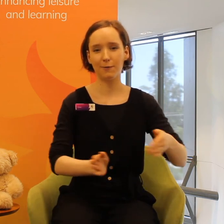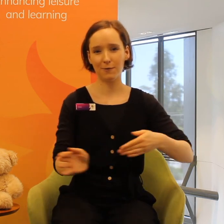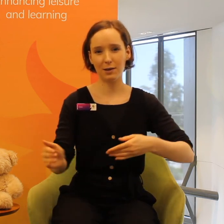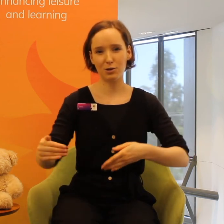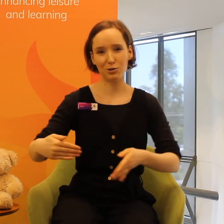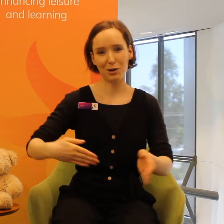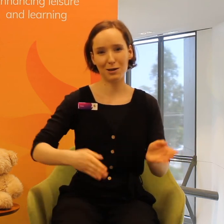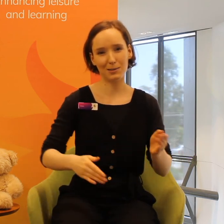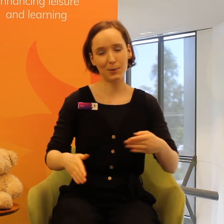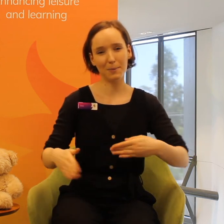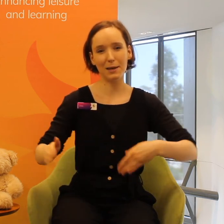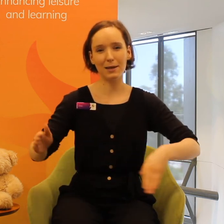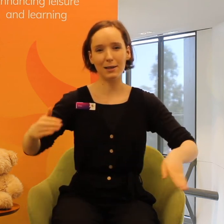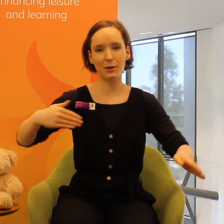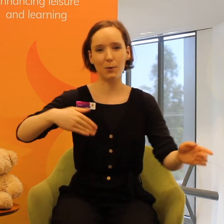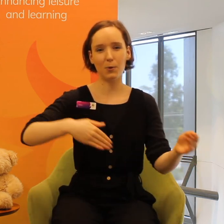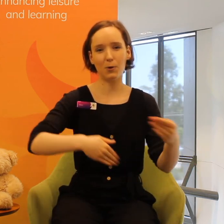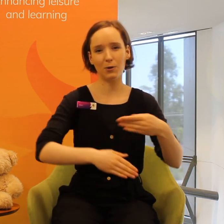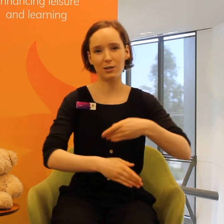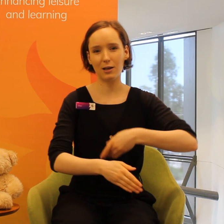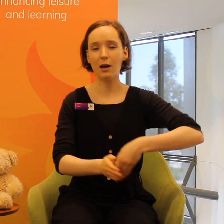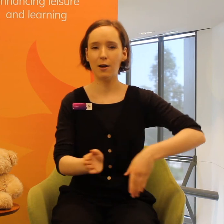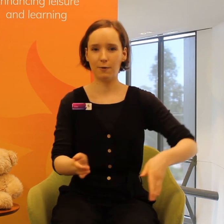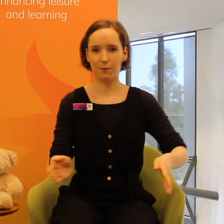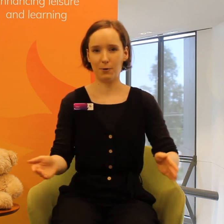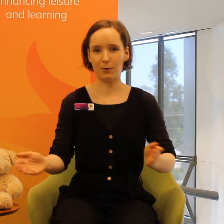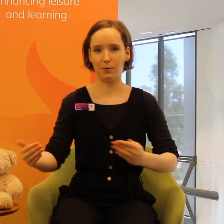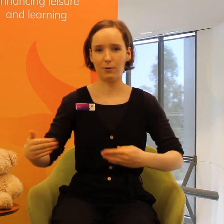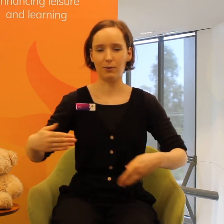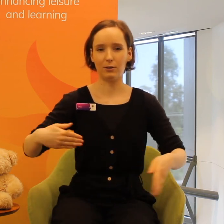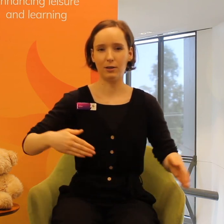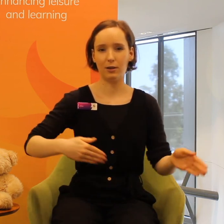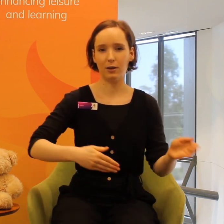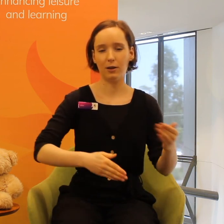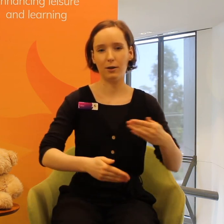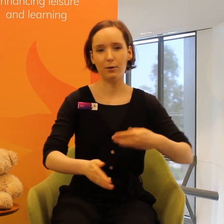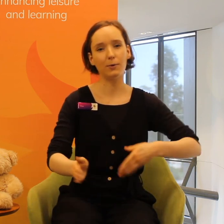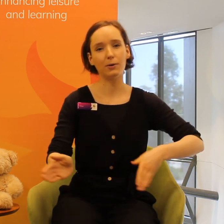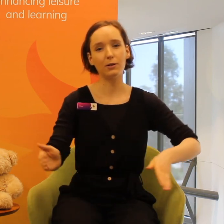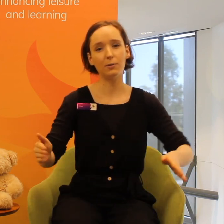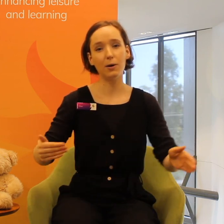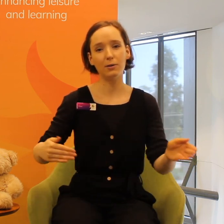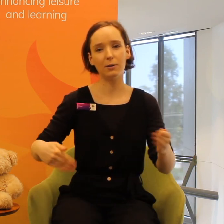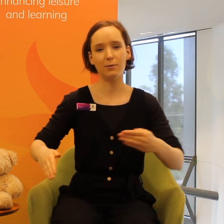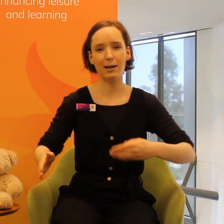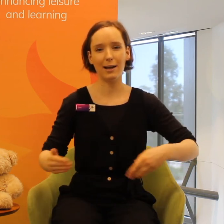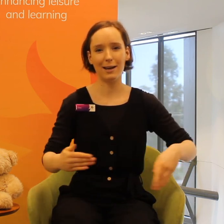fish are swimming in the water for the rolder rolder ray.